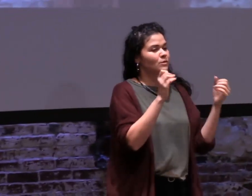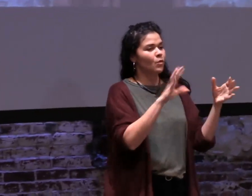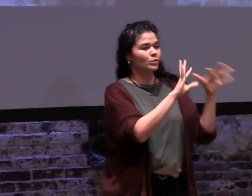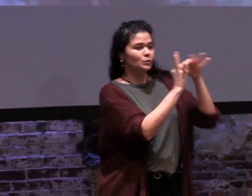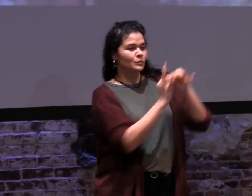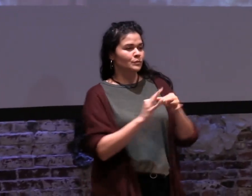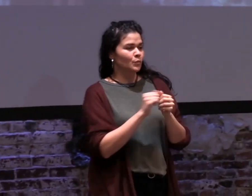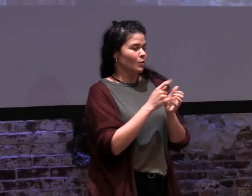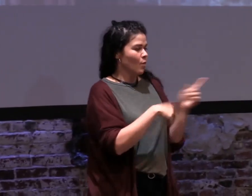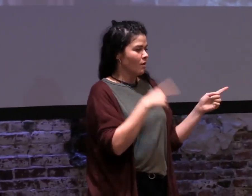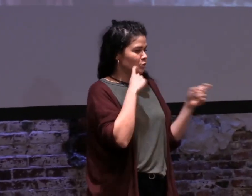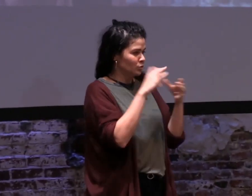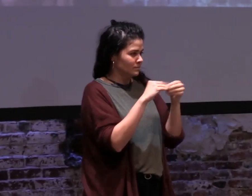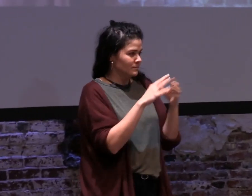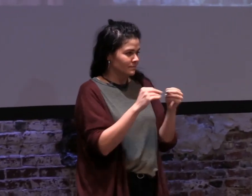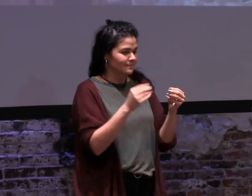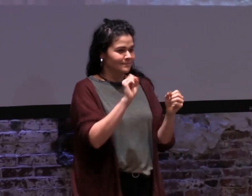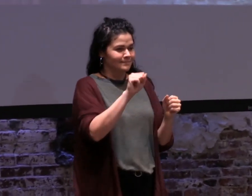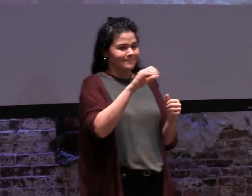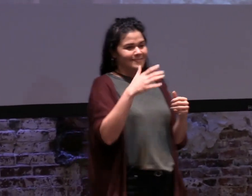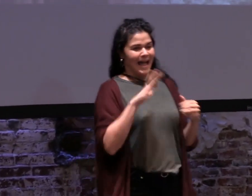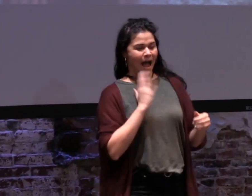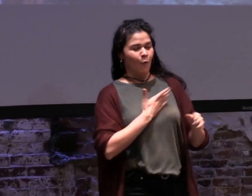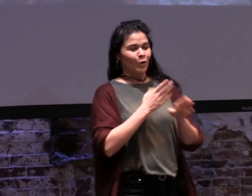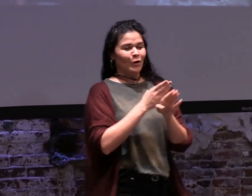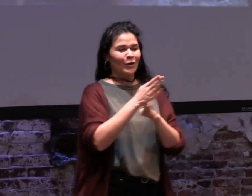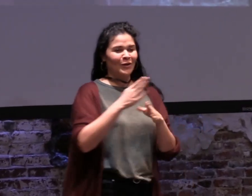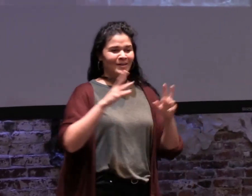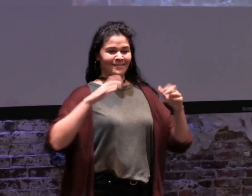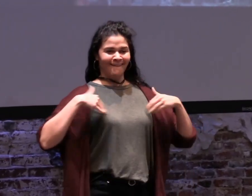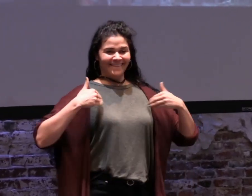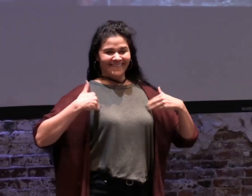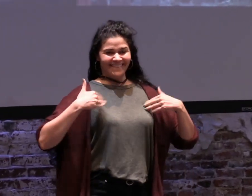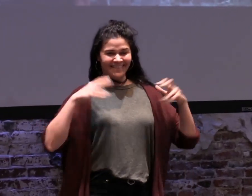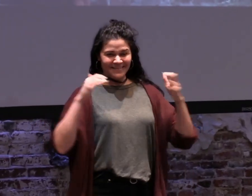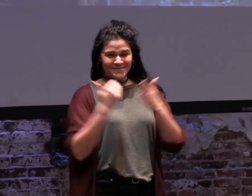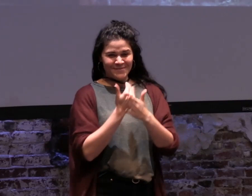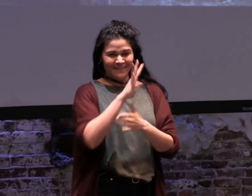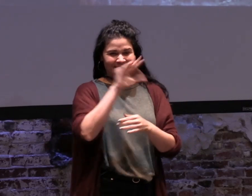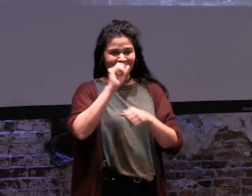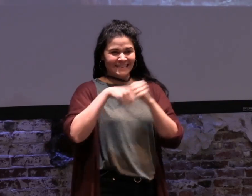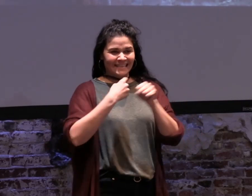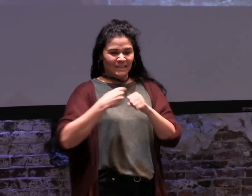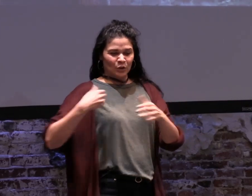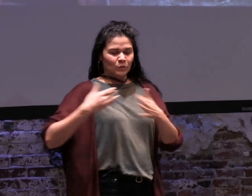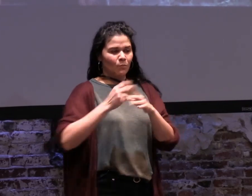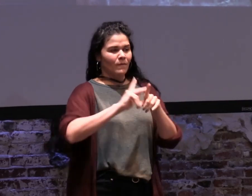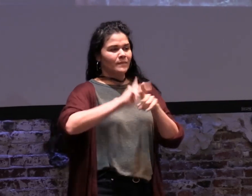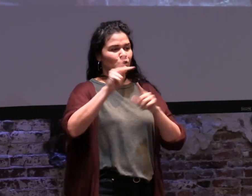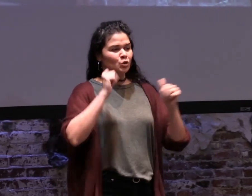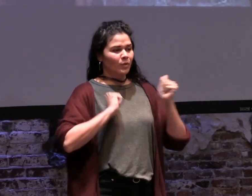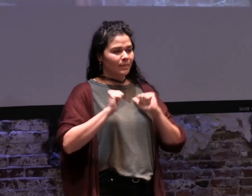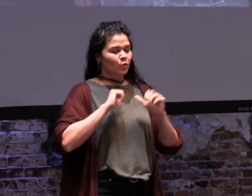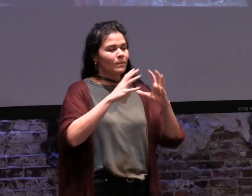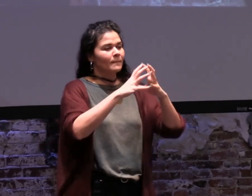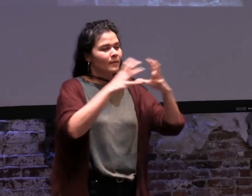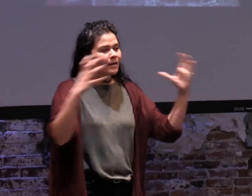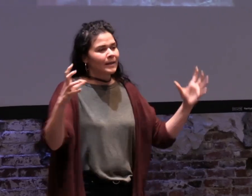Hello. So I want to go along with what was just said. We're pretty young, and as a